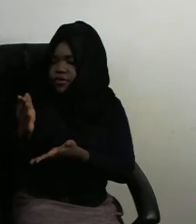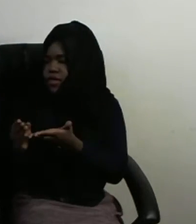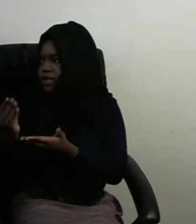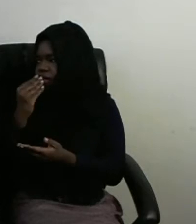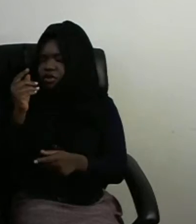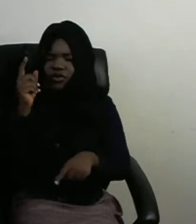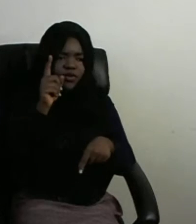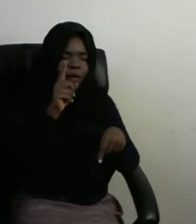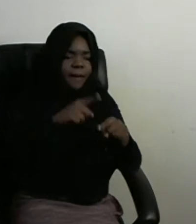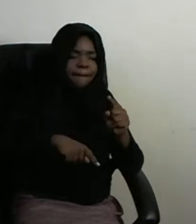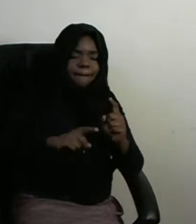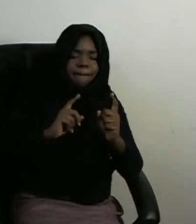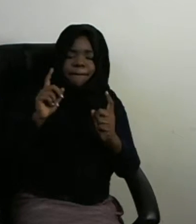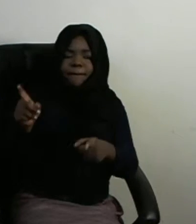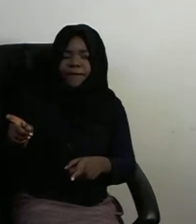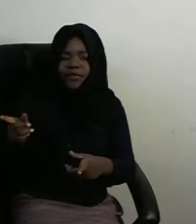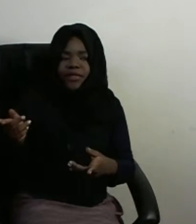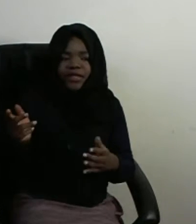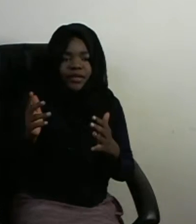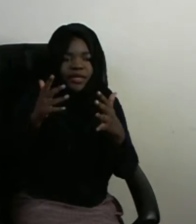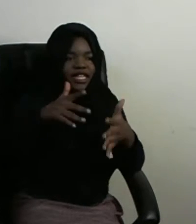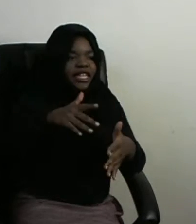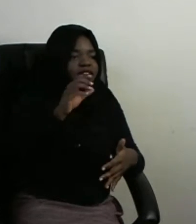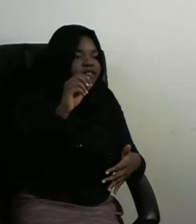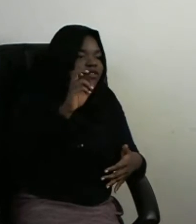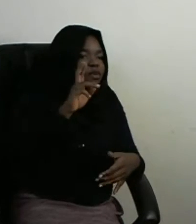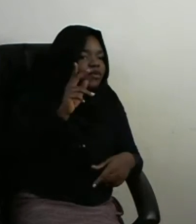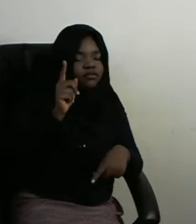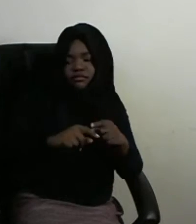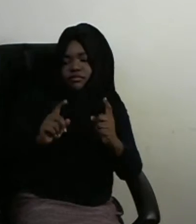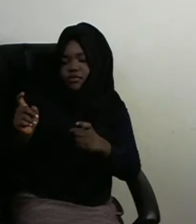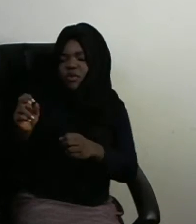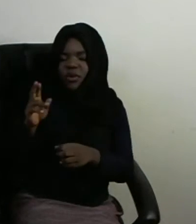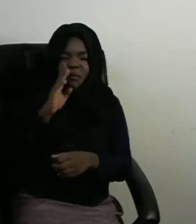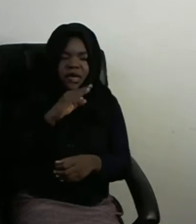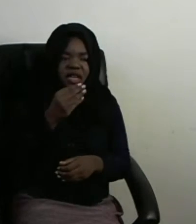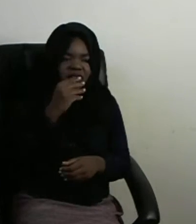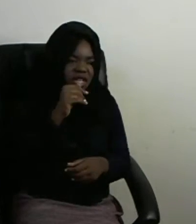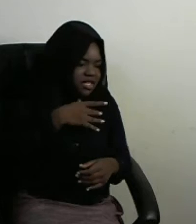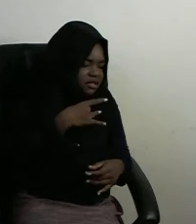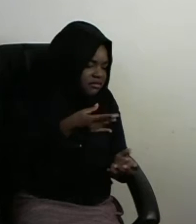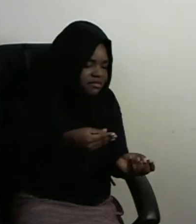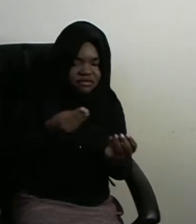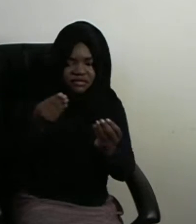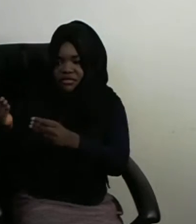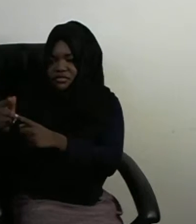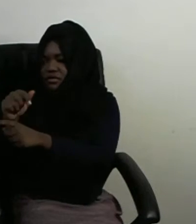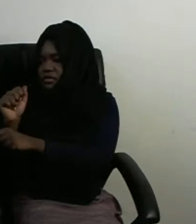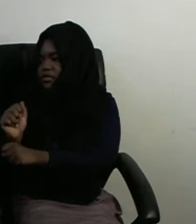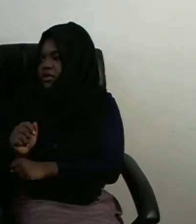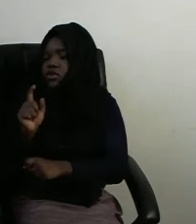them the leftovers or the bad food that you don't like. Or